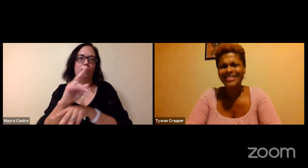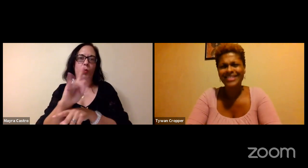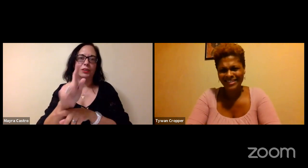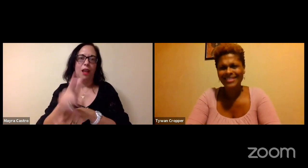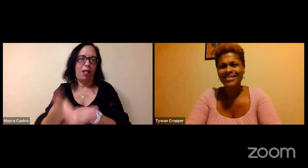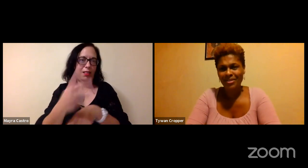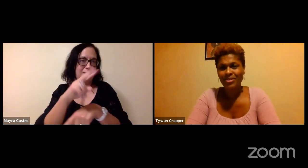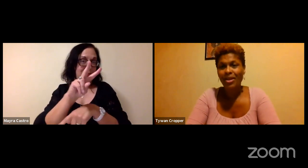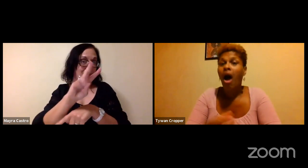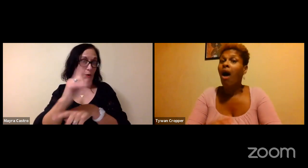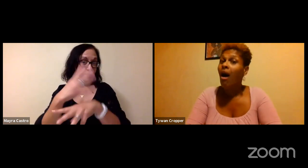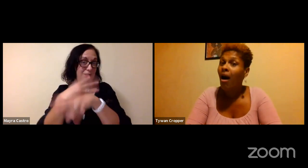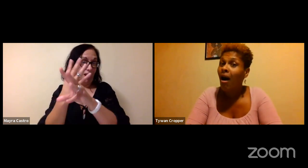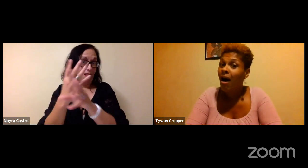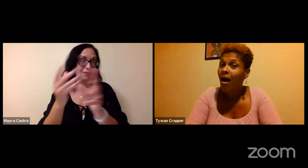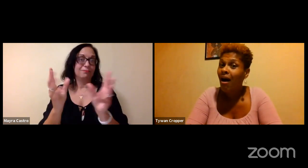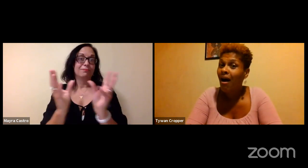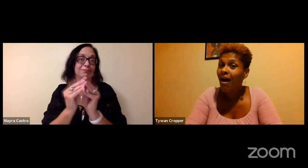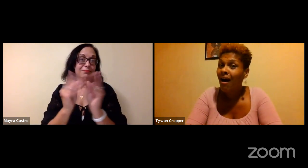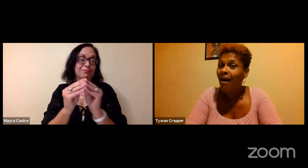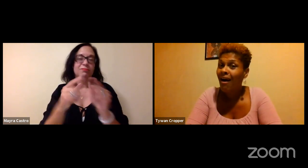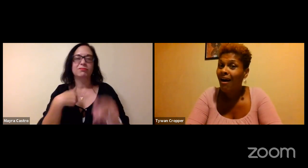today from that one conference